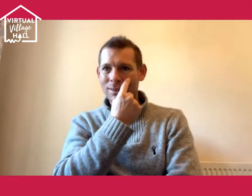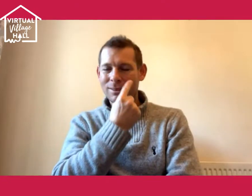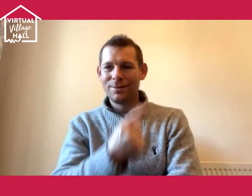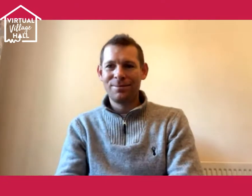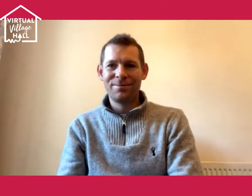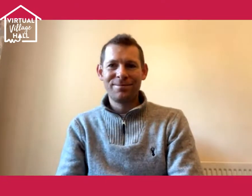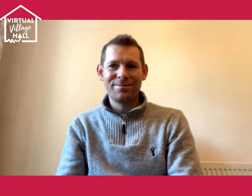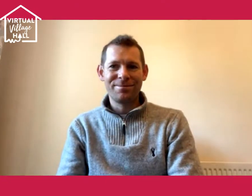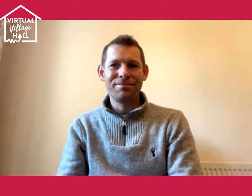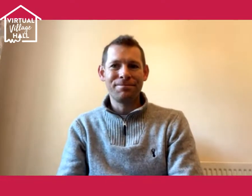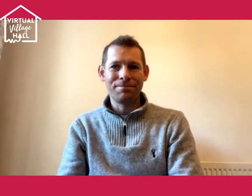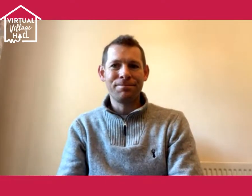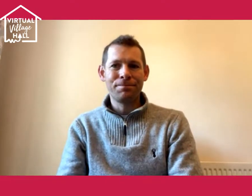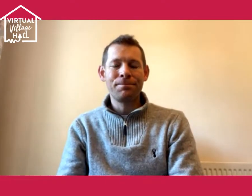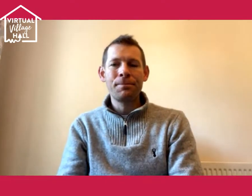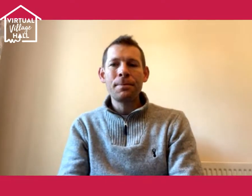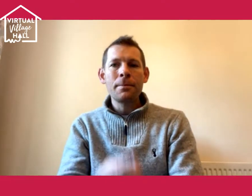Now, let's talk about eye color.